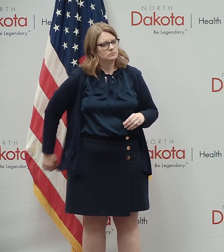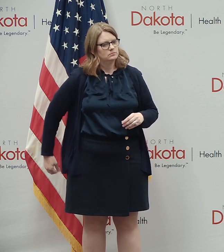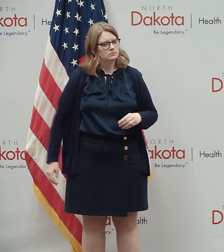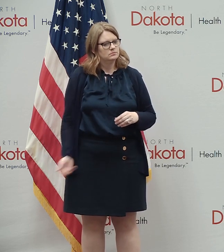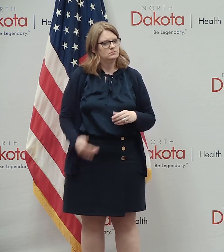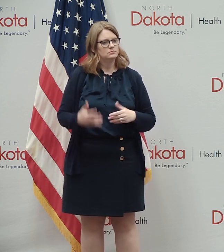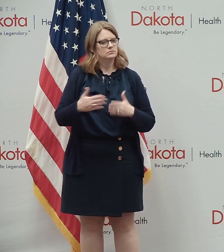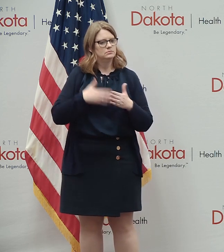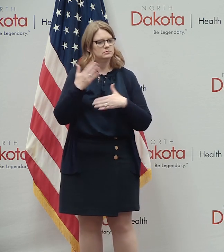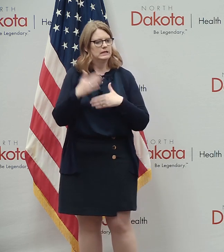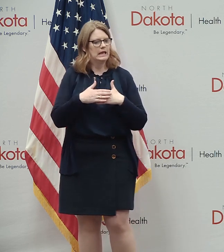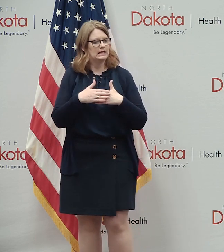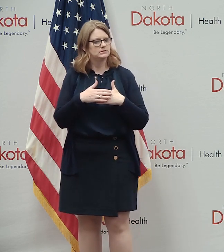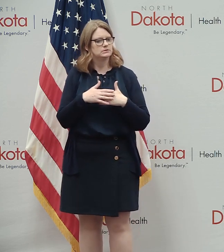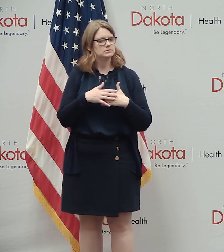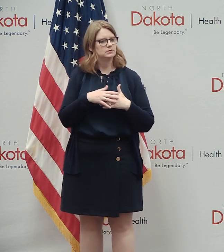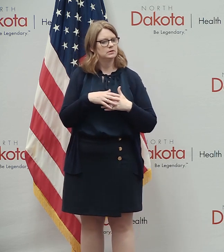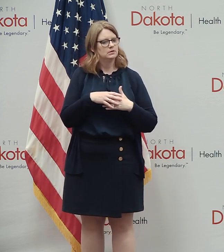Next topic is the